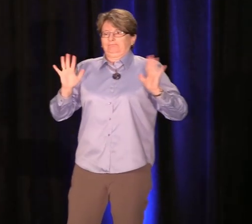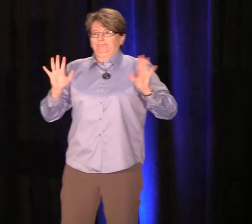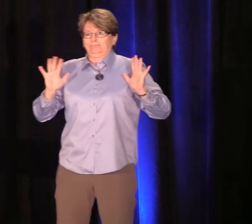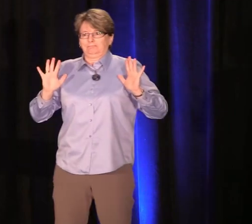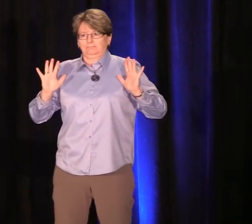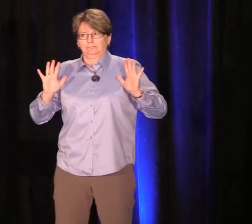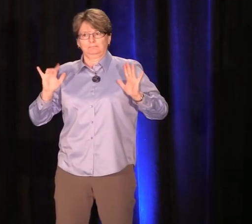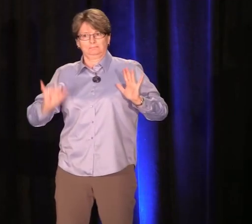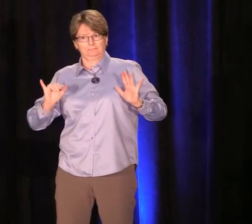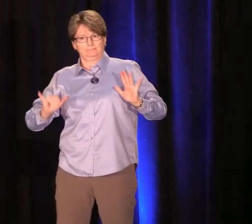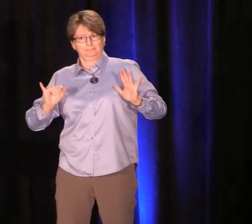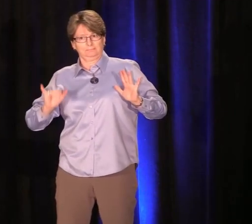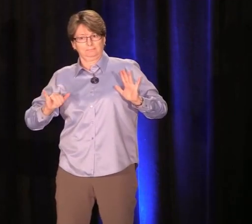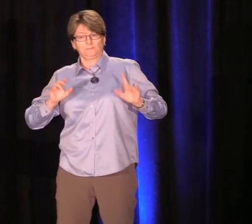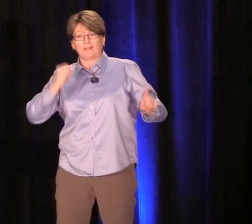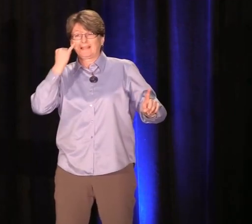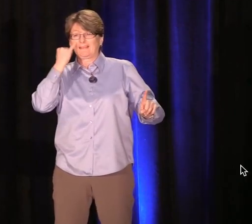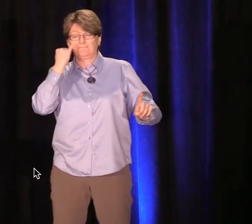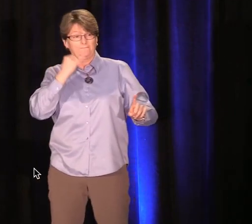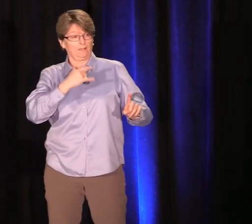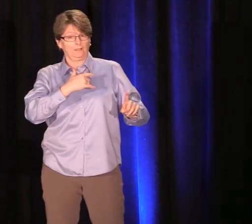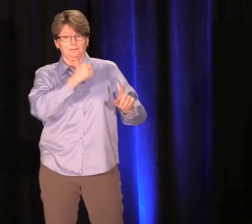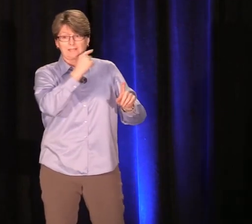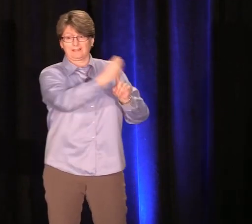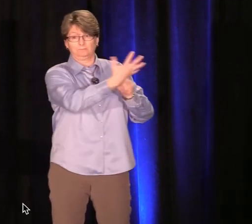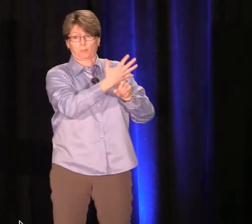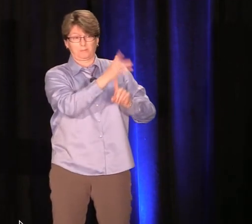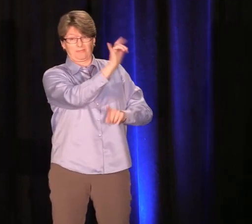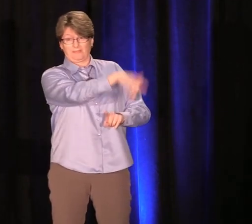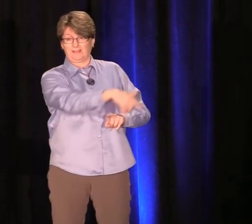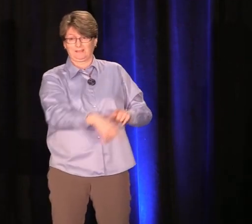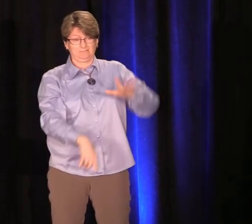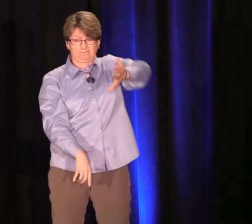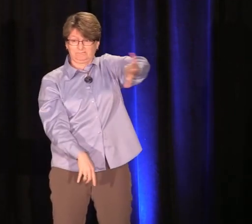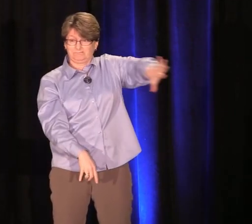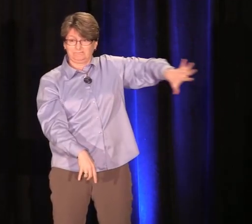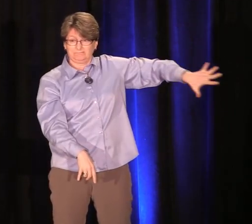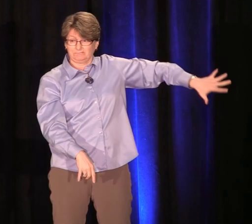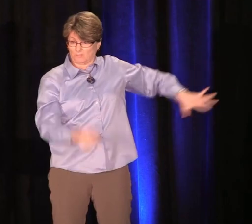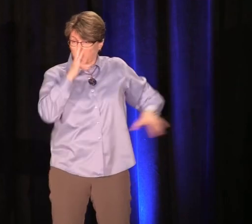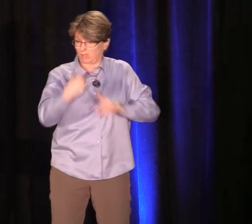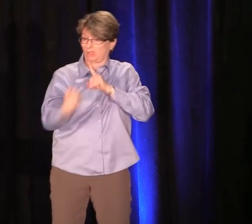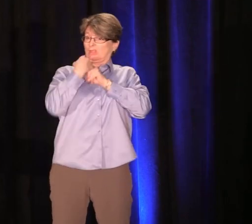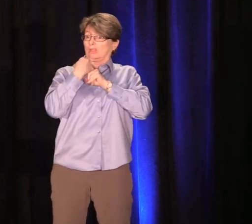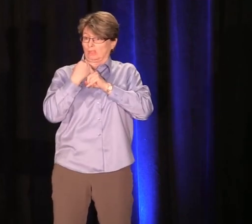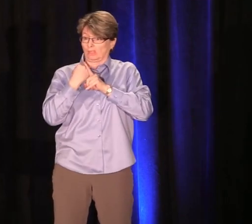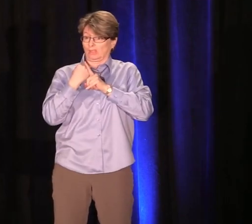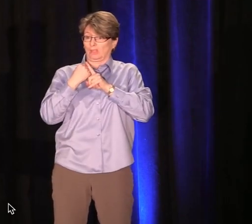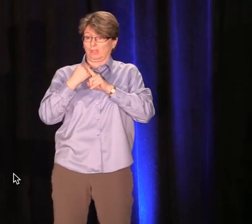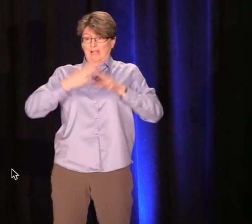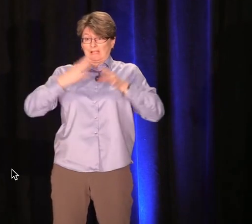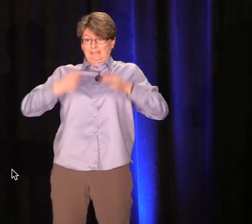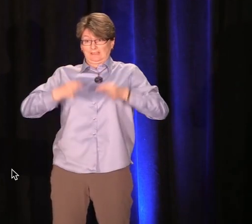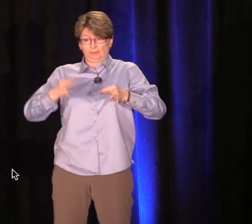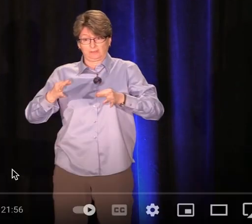point I didn't ever want to have a credit card. Thank you. Take care. Thank